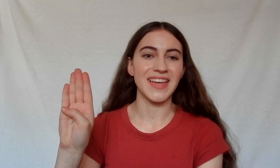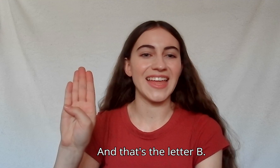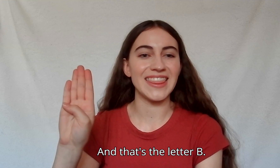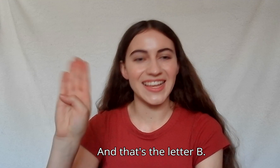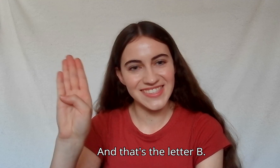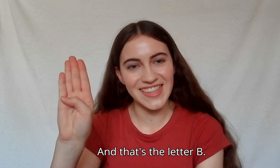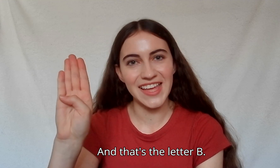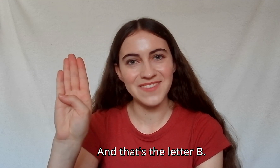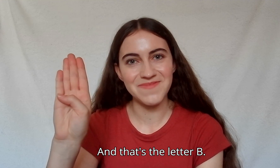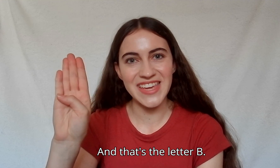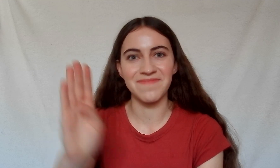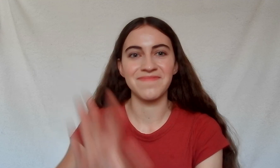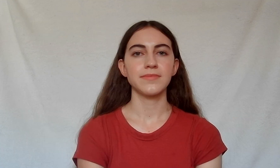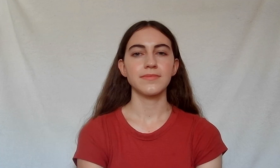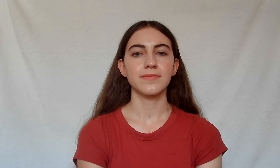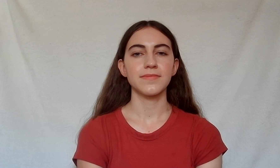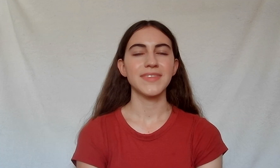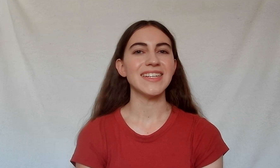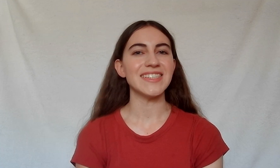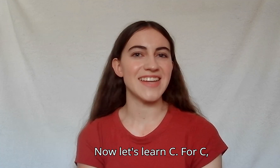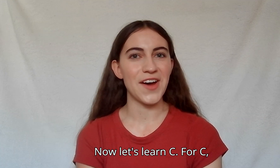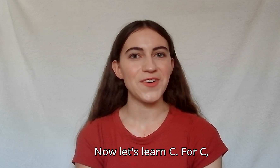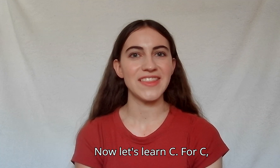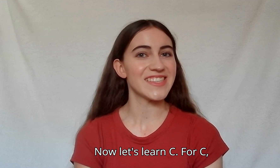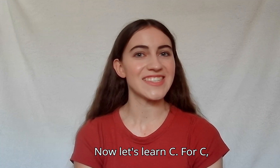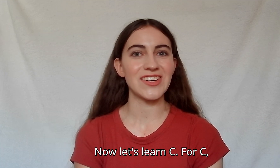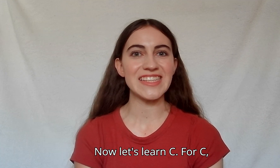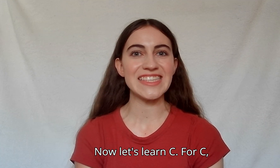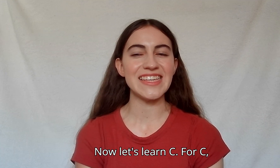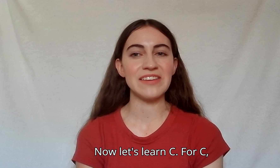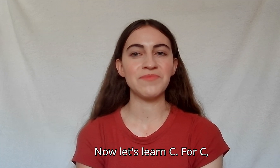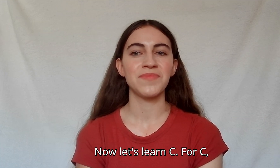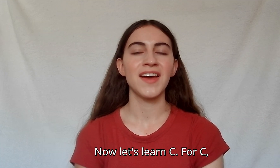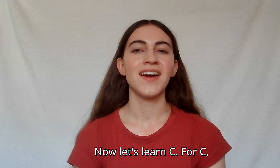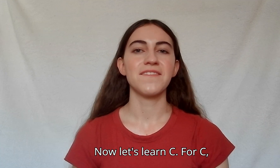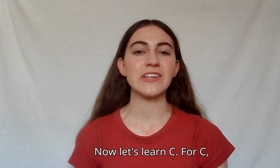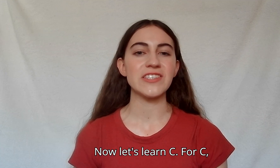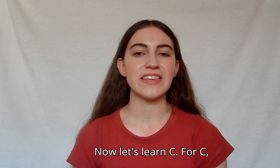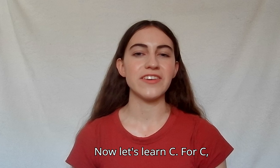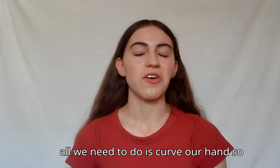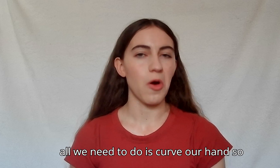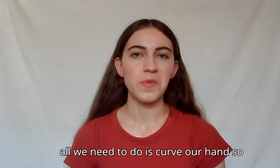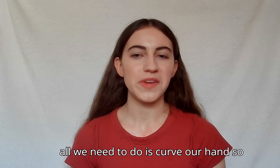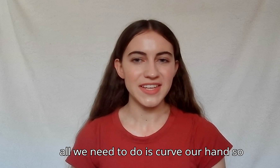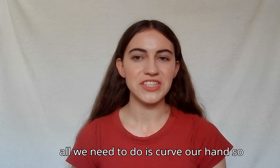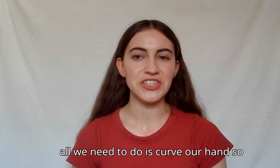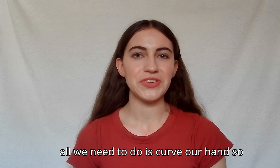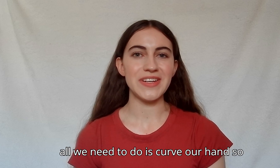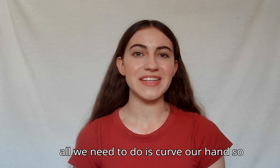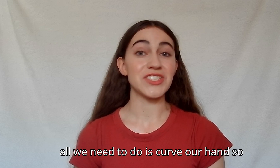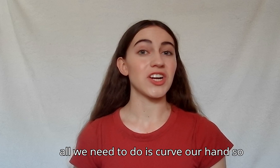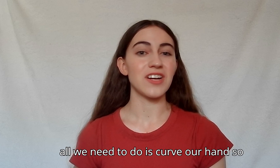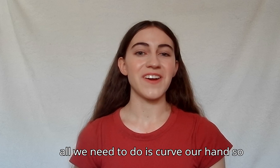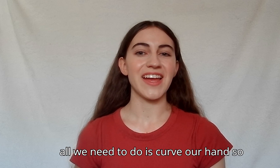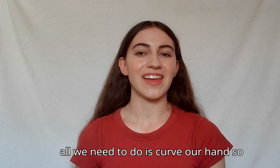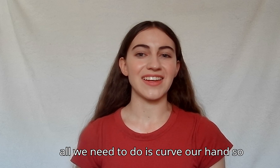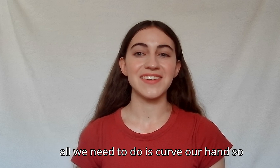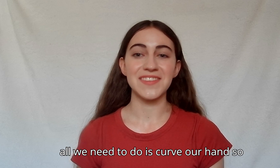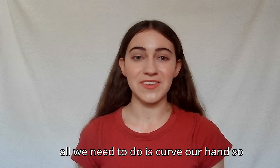And that's the letter B. Now let's learn C. For C, all we need to do is curve our hand so that